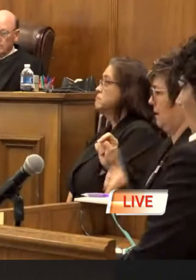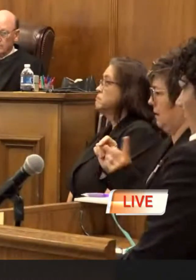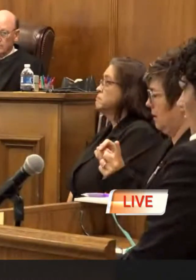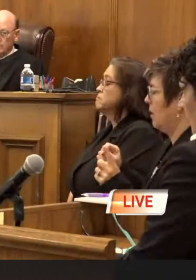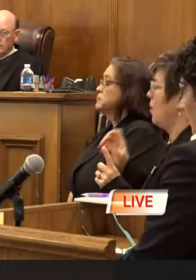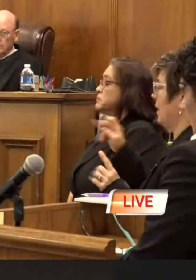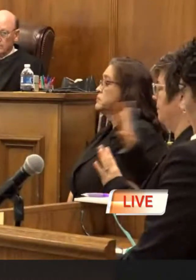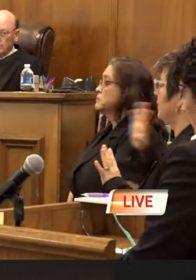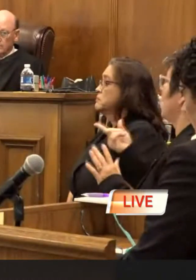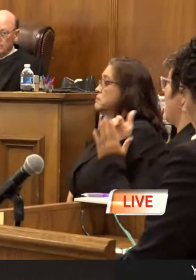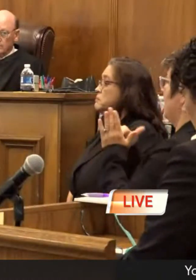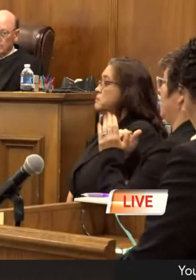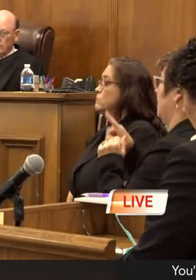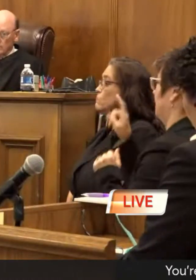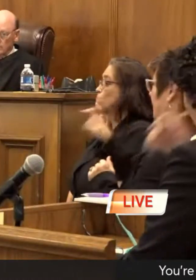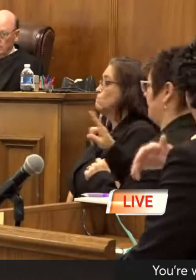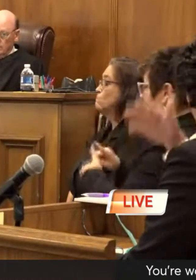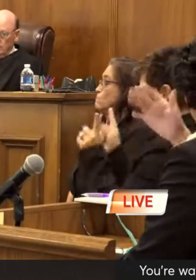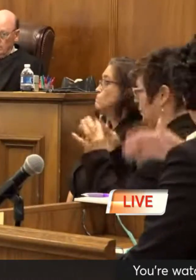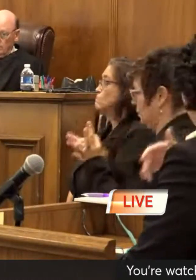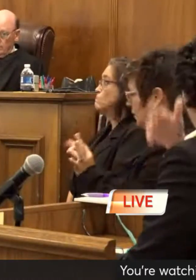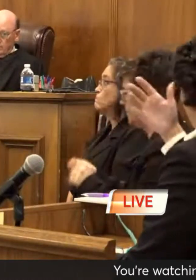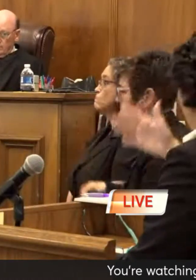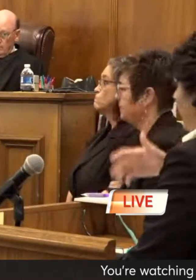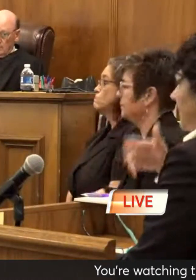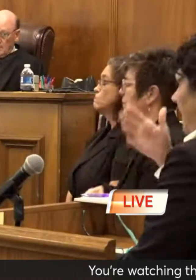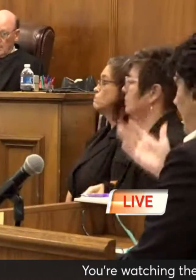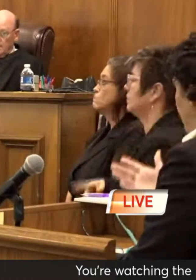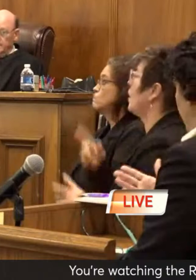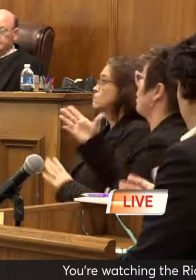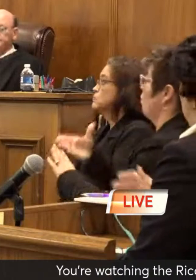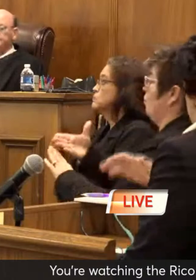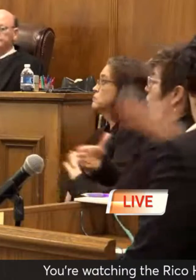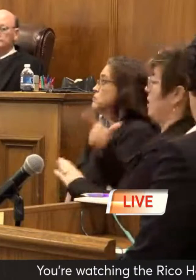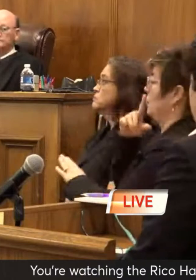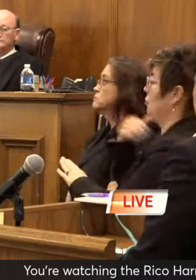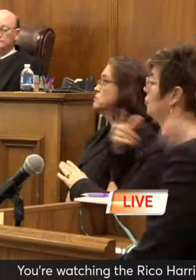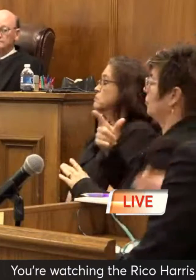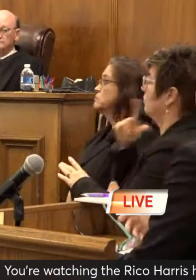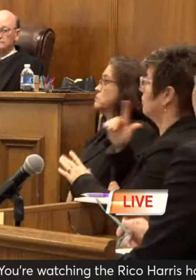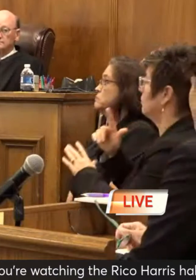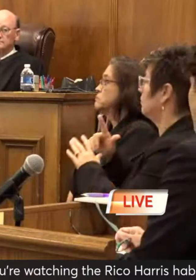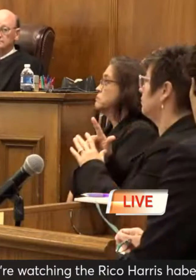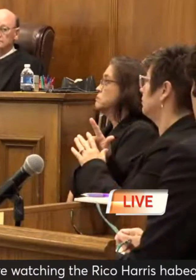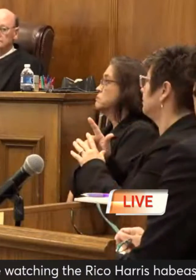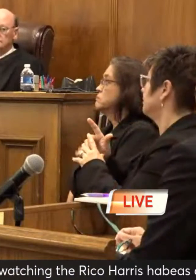let's say prior to the crime, if you were out on a date, just out